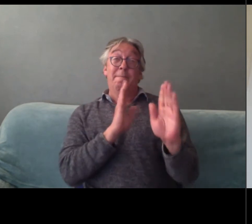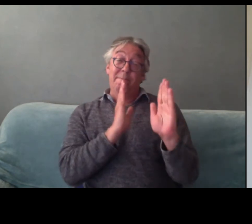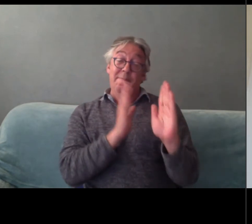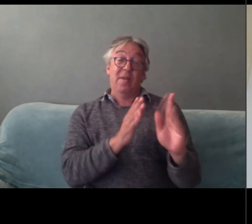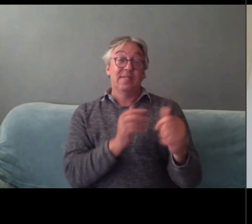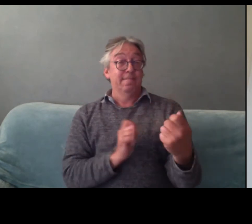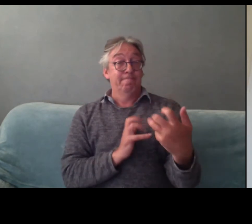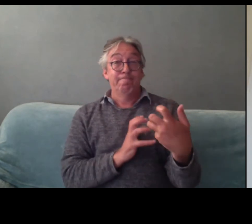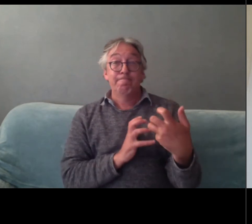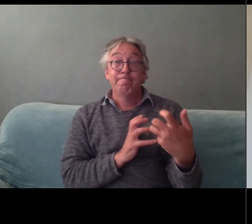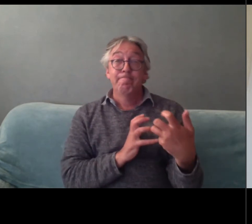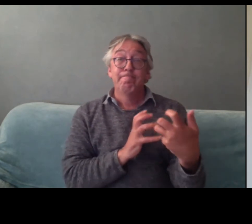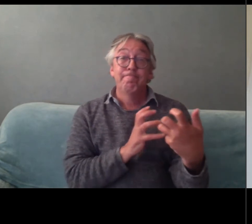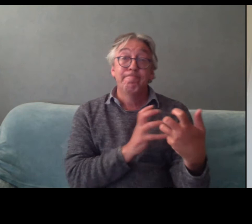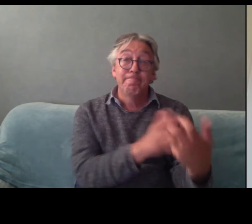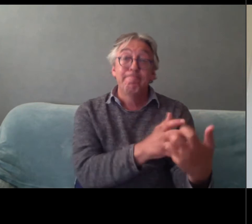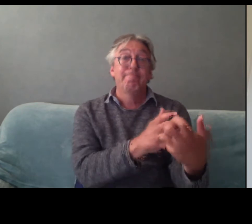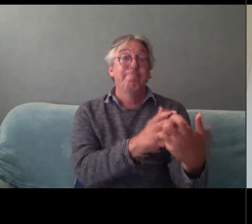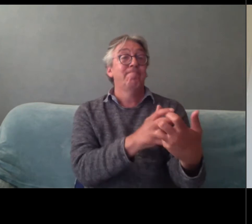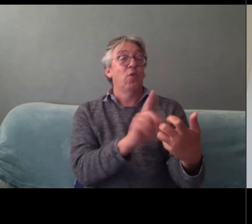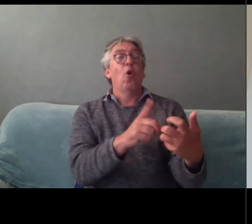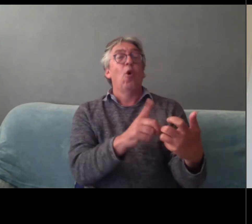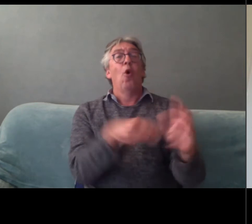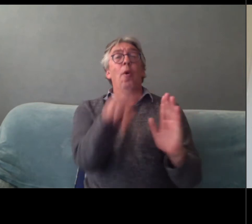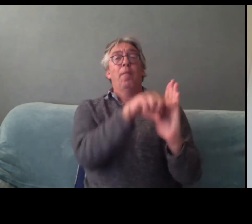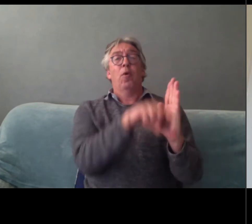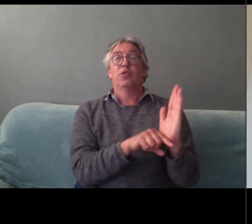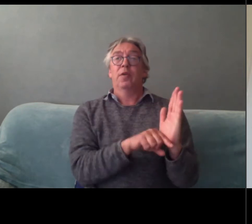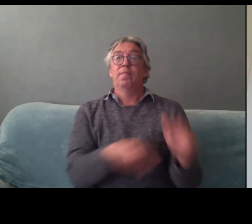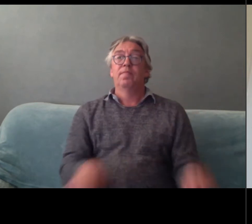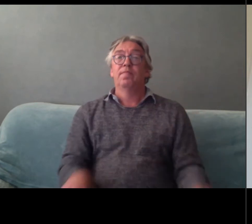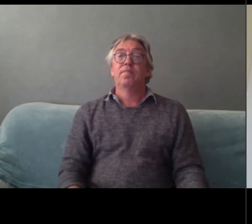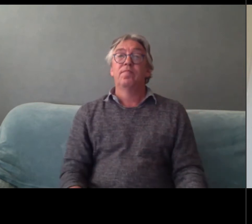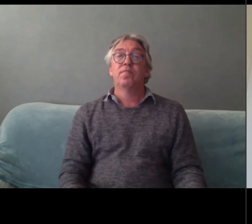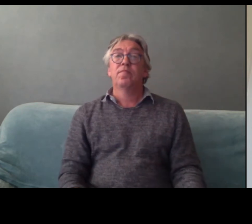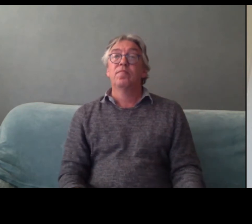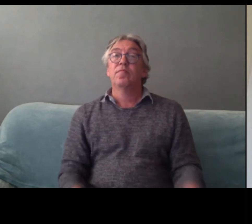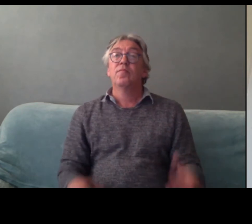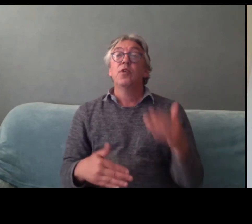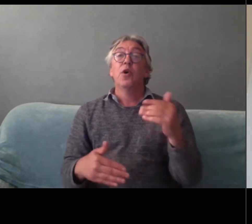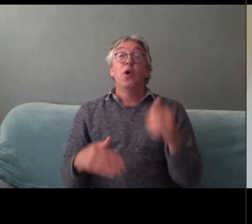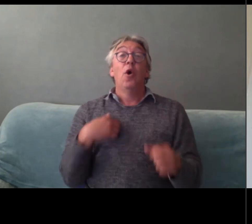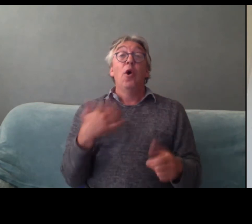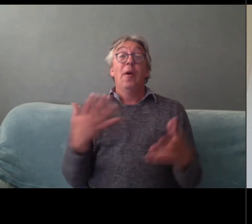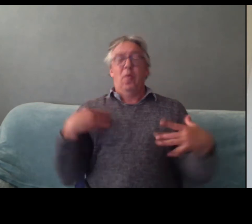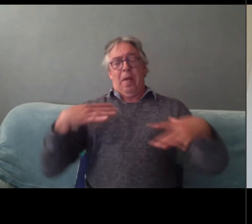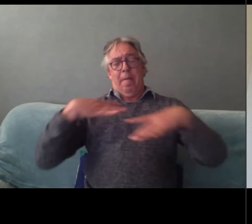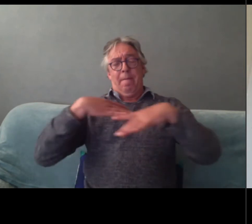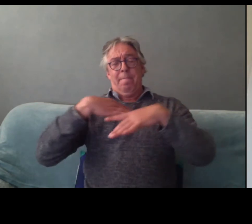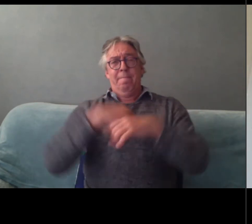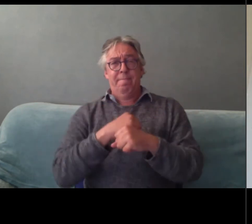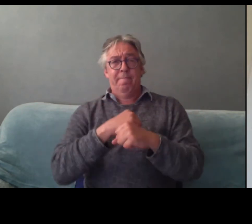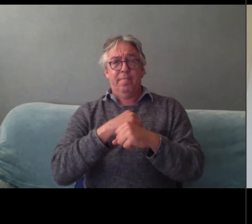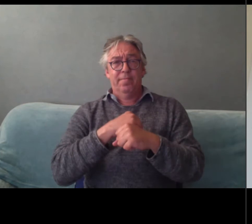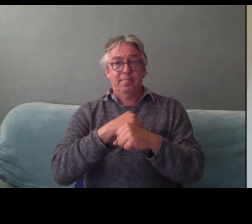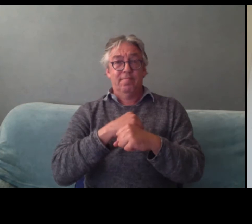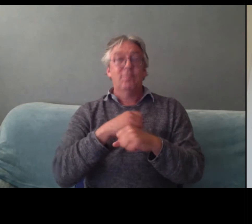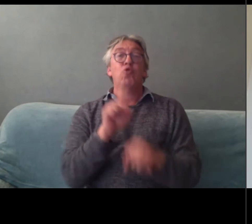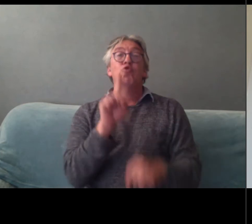So the first one is that the design and the conduct of disability assessment should be guided by the same principles, general principles that